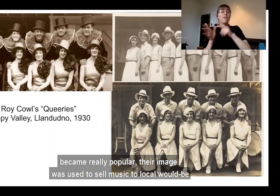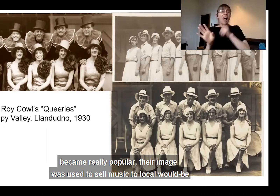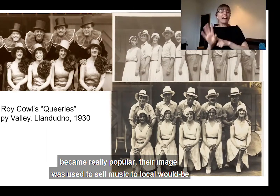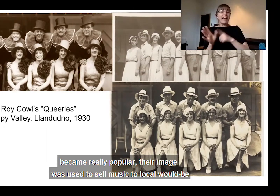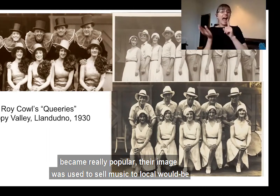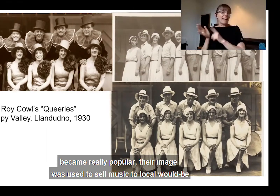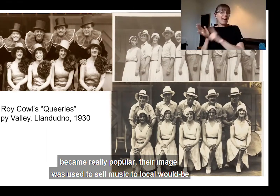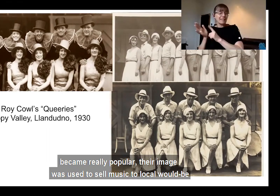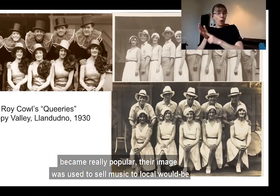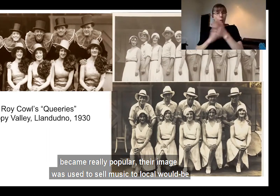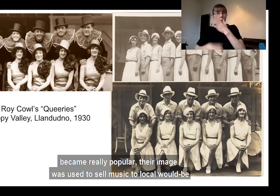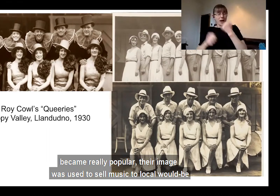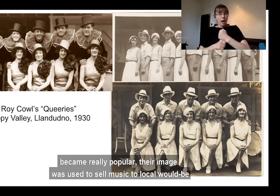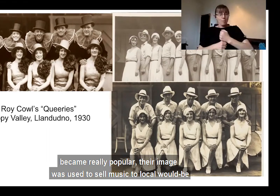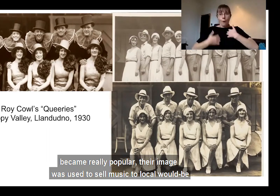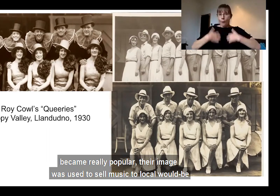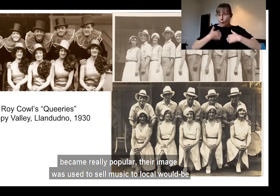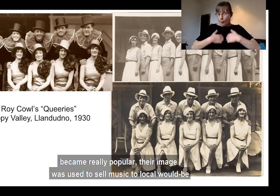became really popular.